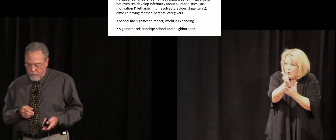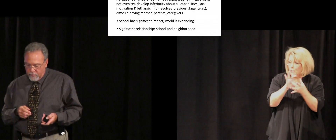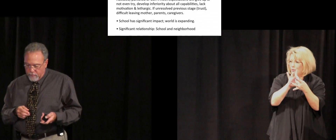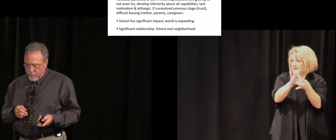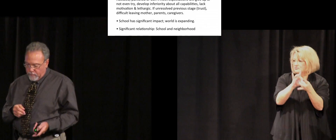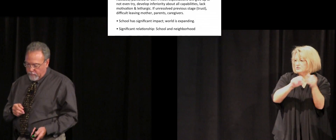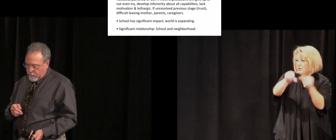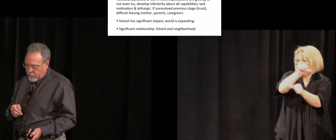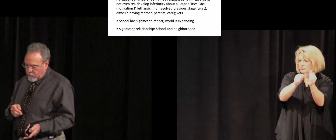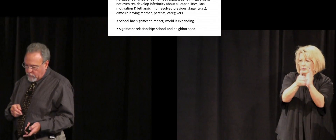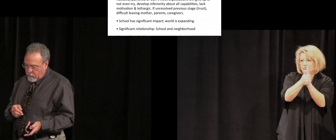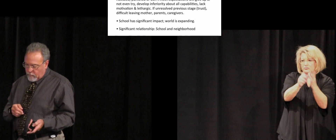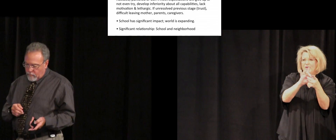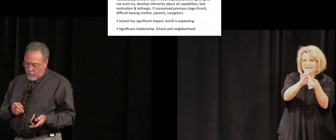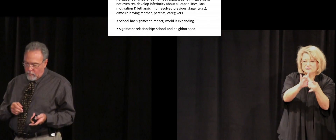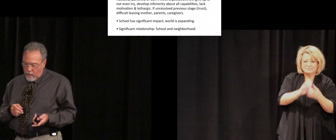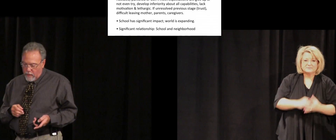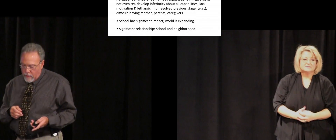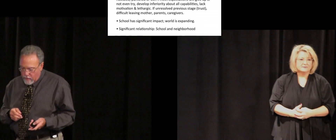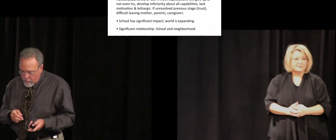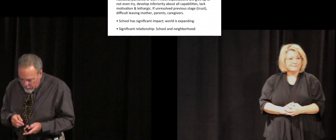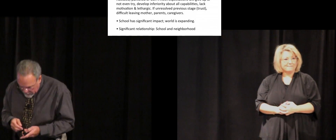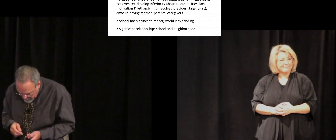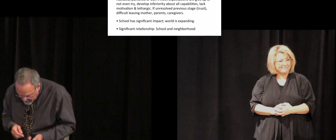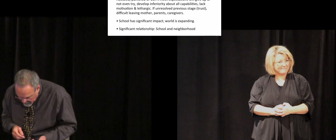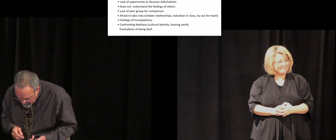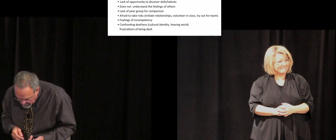How you doing? Okay.